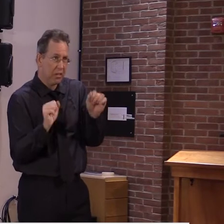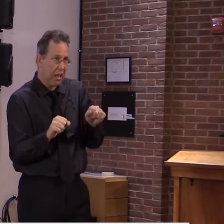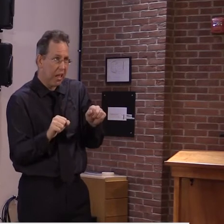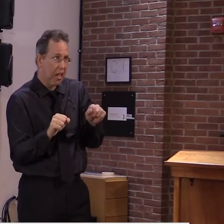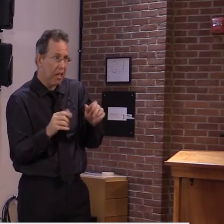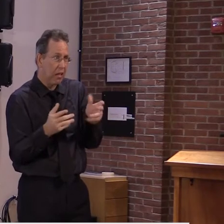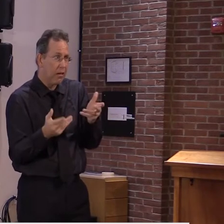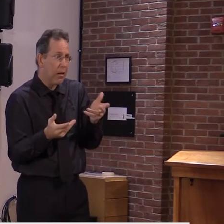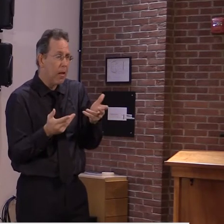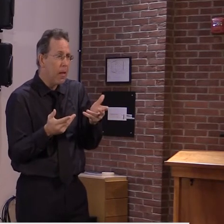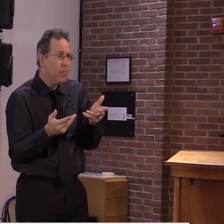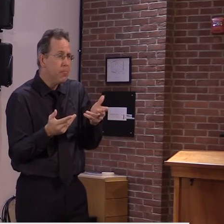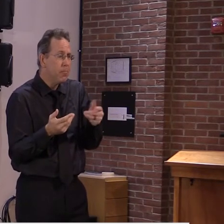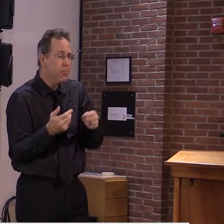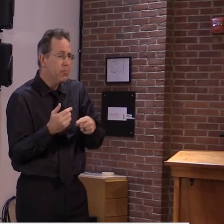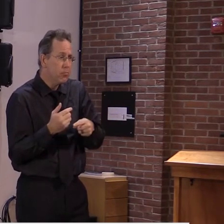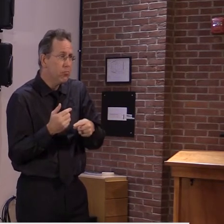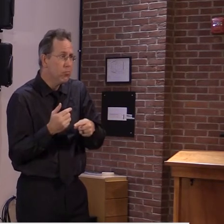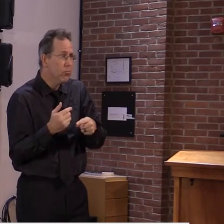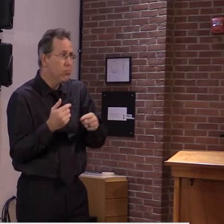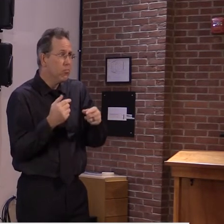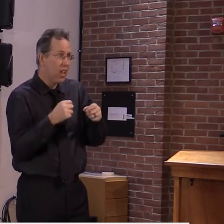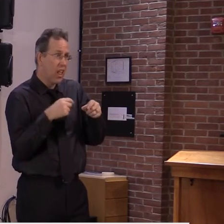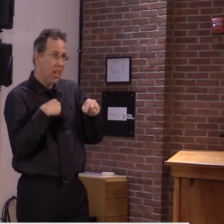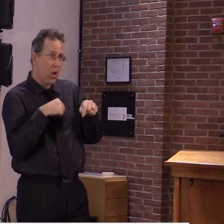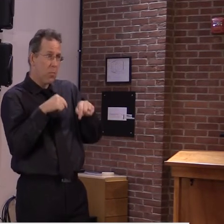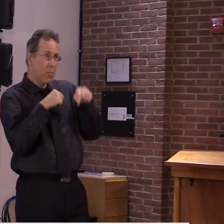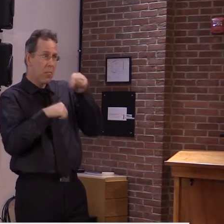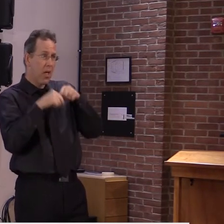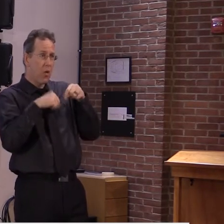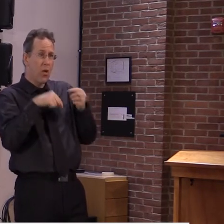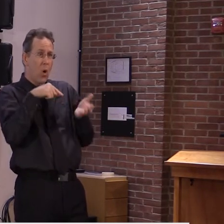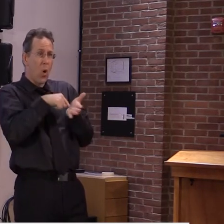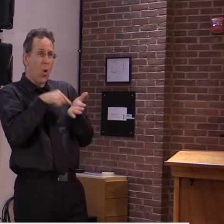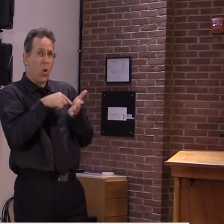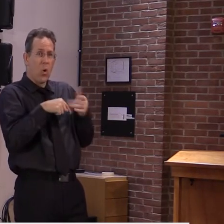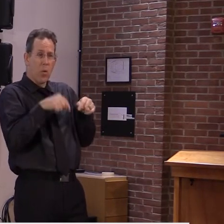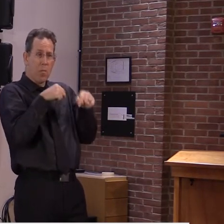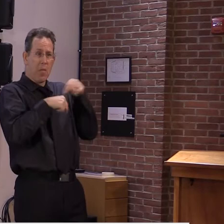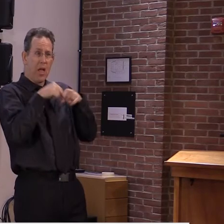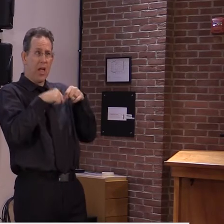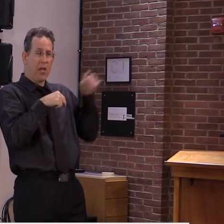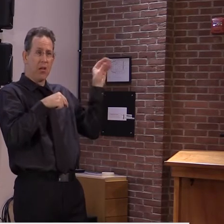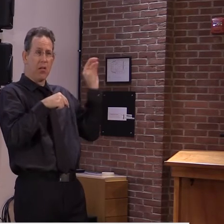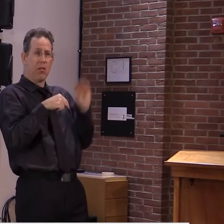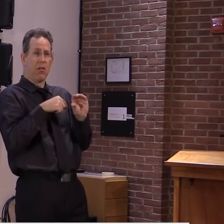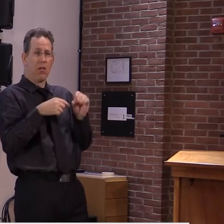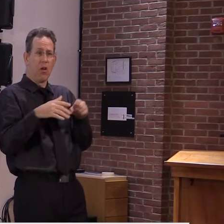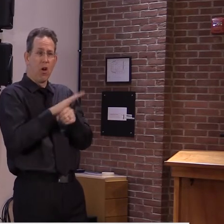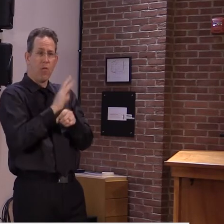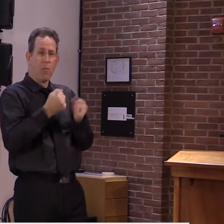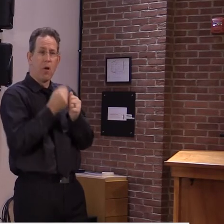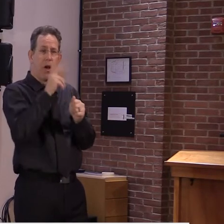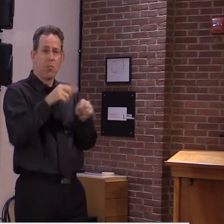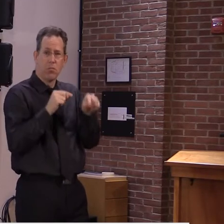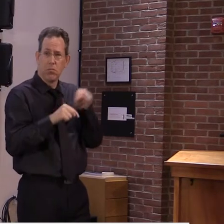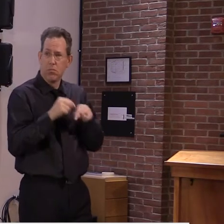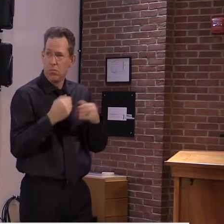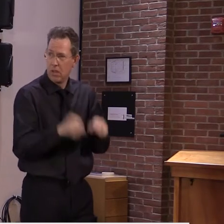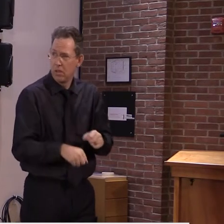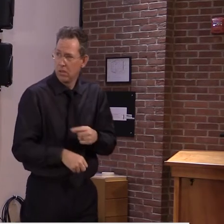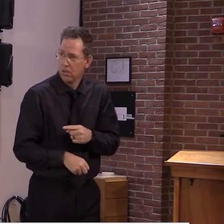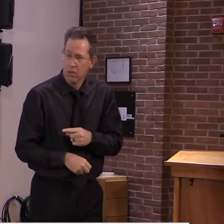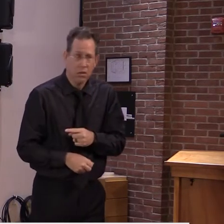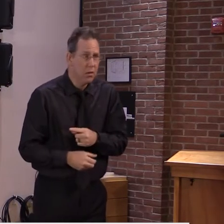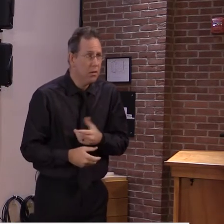unemployed for the next 11 weeks following the passing of the bill, as opposed to counting maybe a few